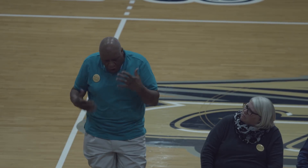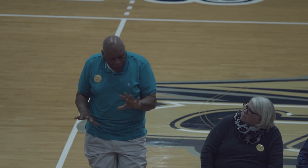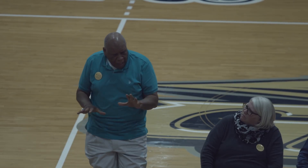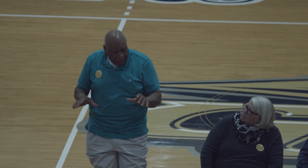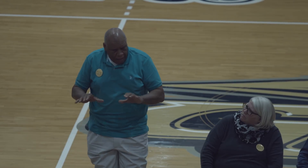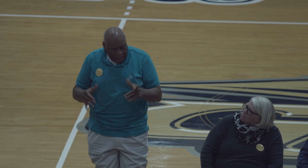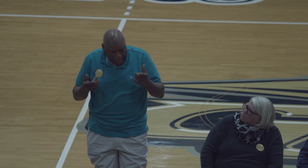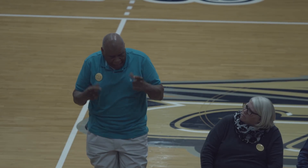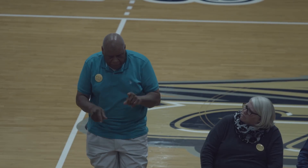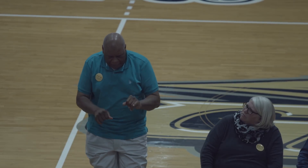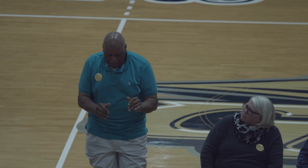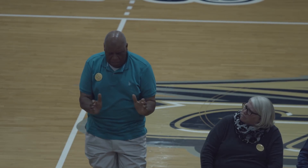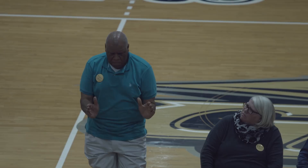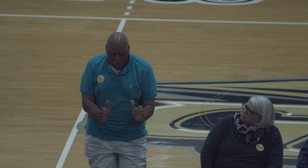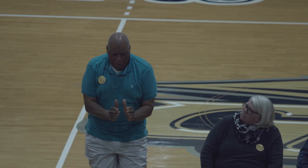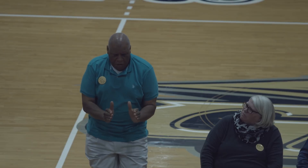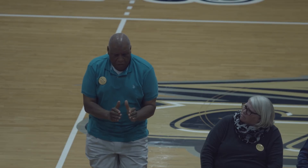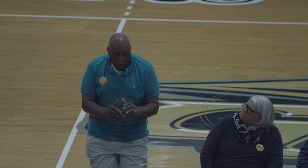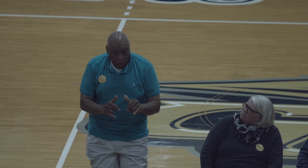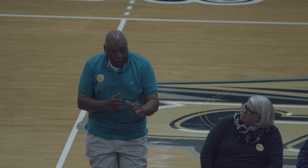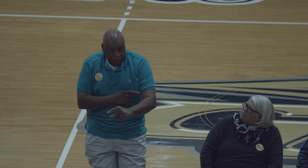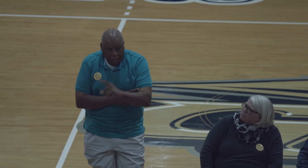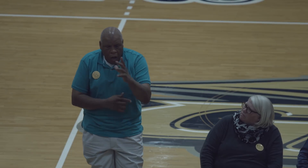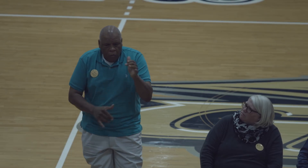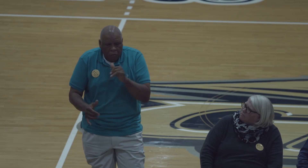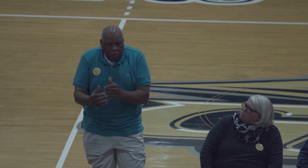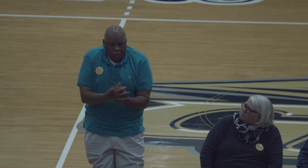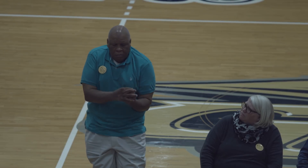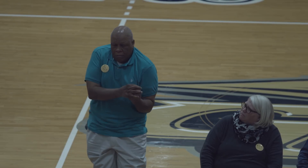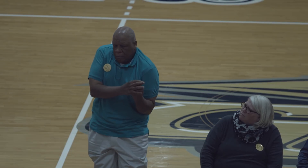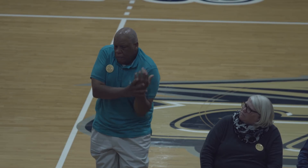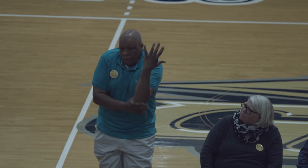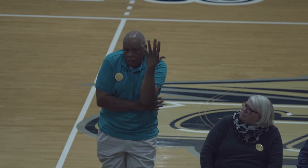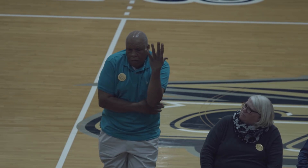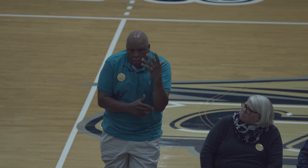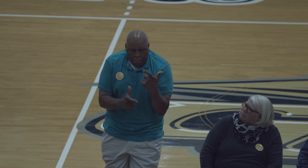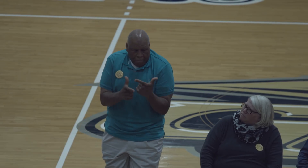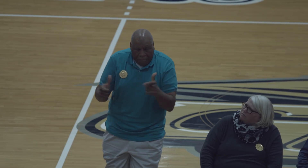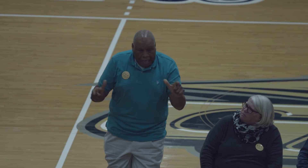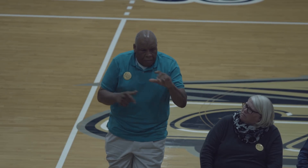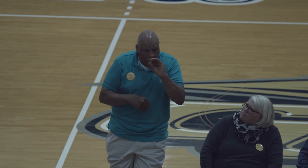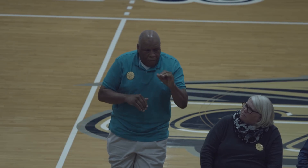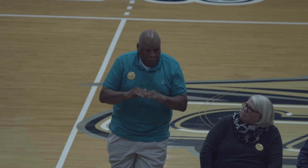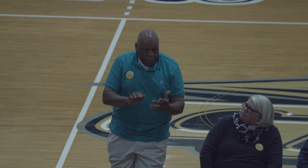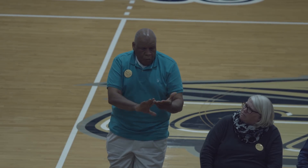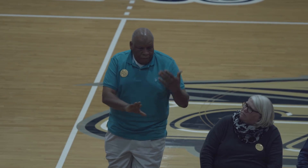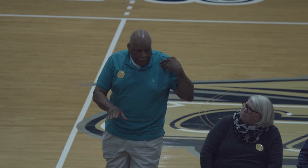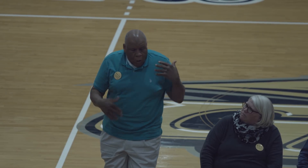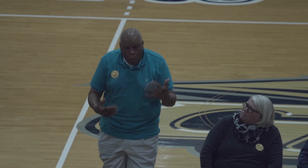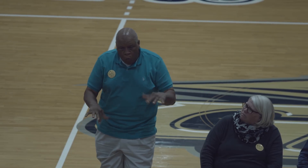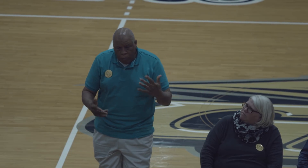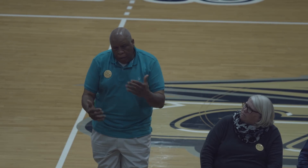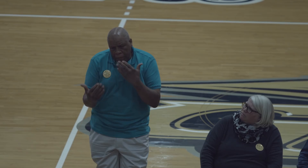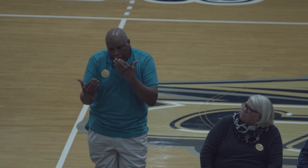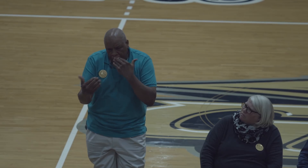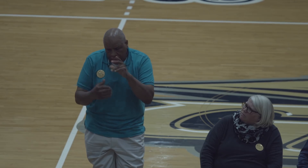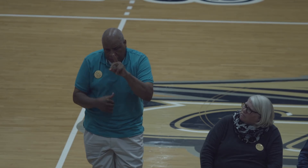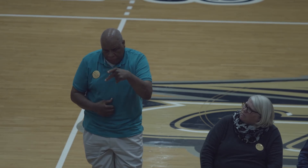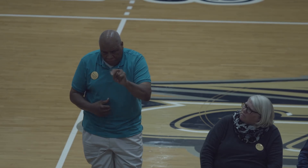Don't forget how many deaf people had already started that work and that movement behind the scenes and in